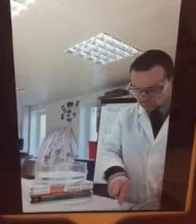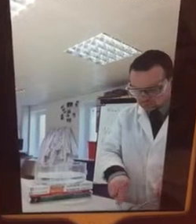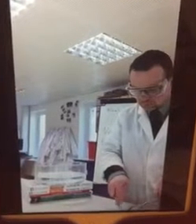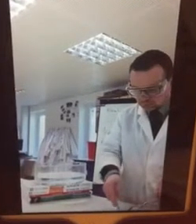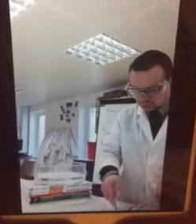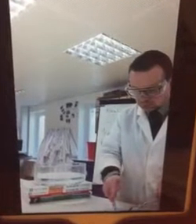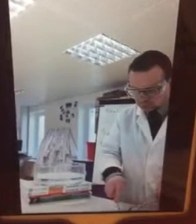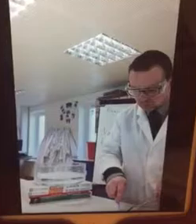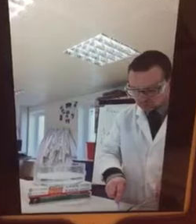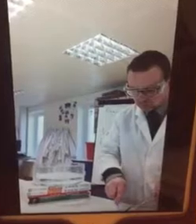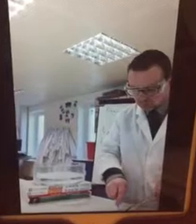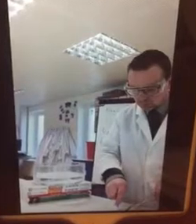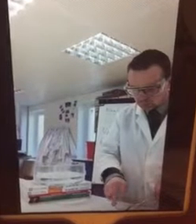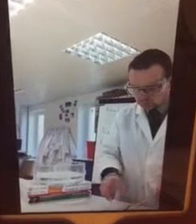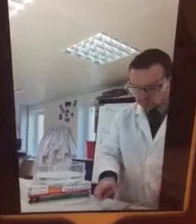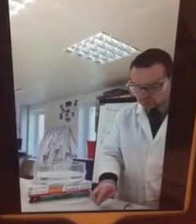And cut a piece off like we did before.